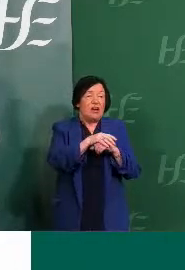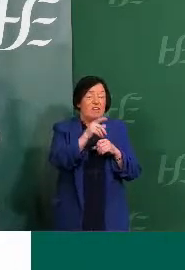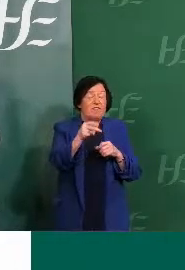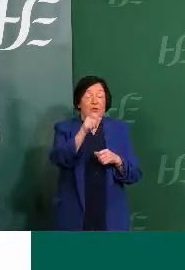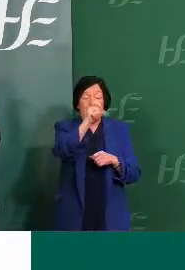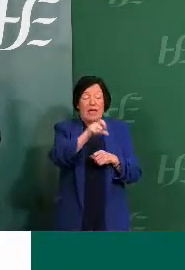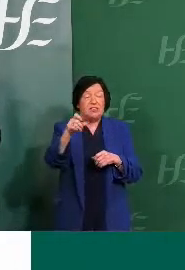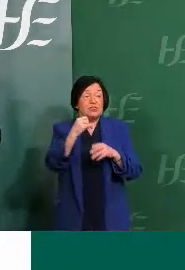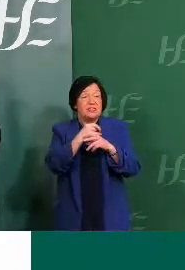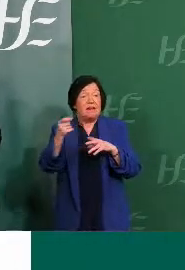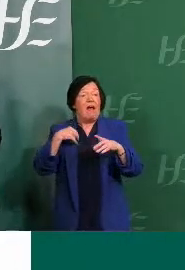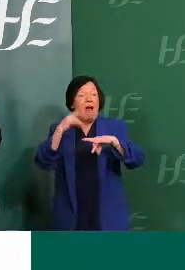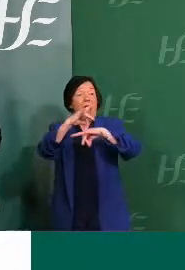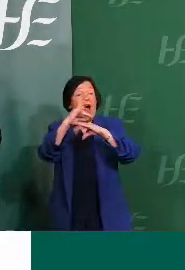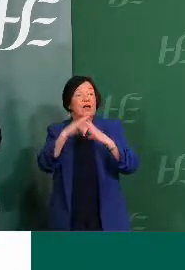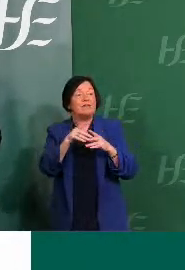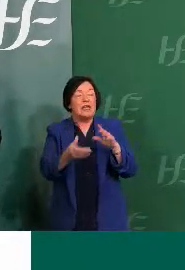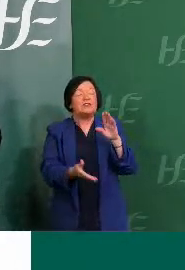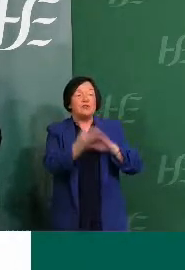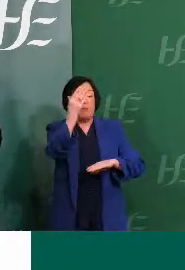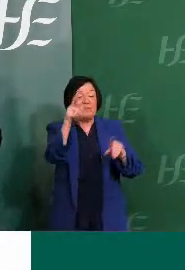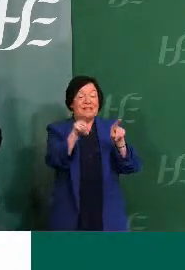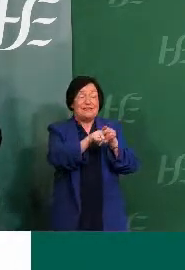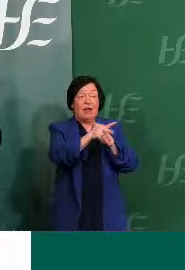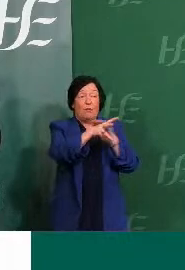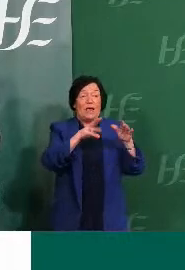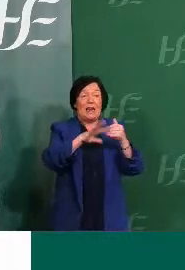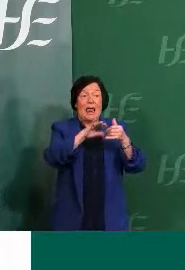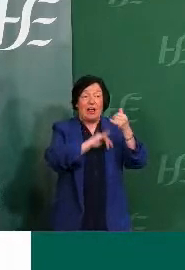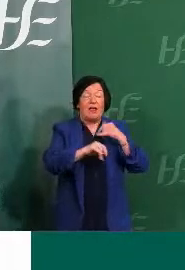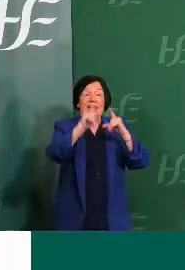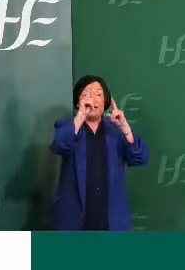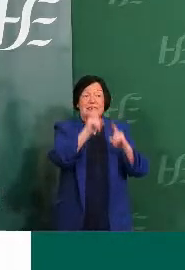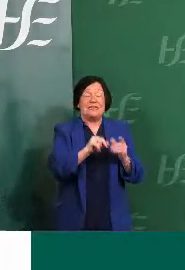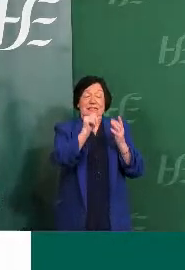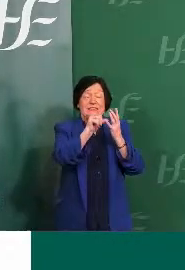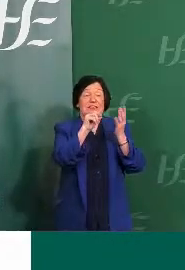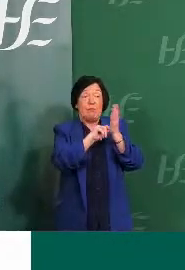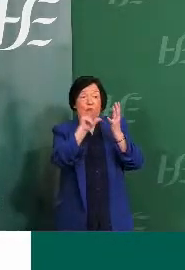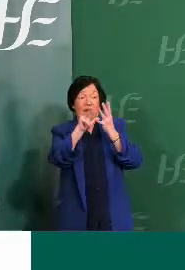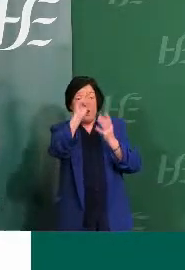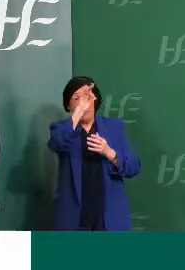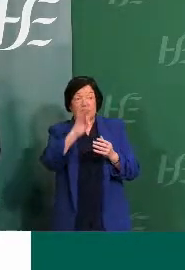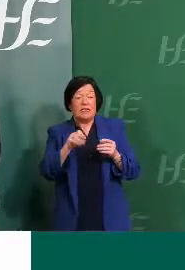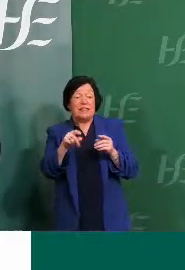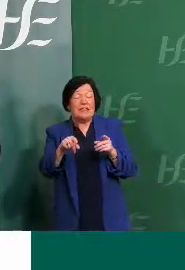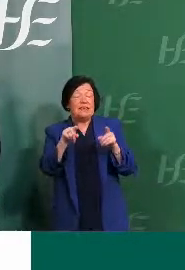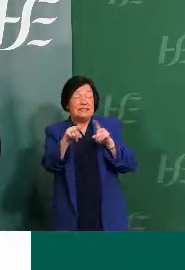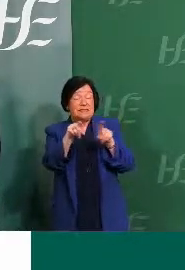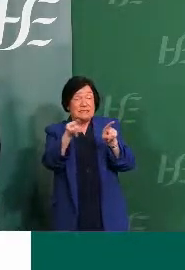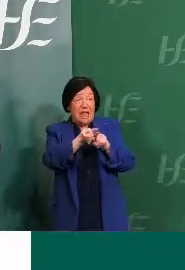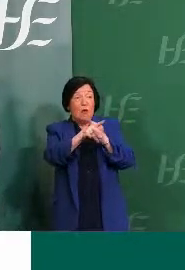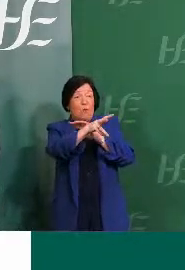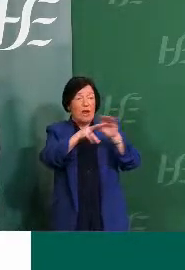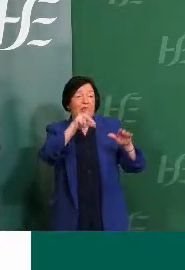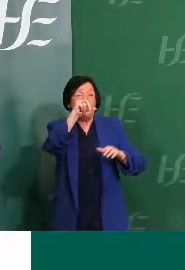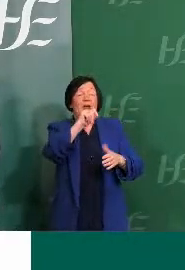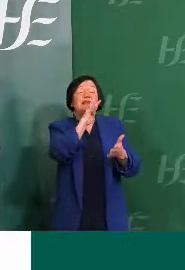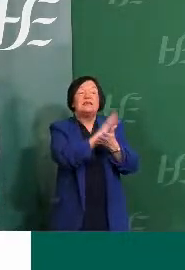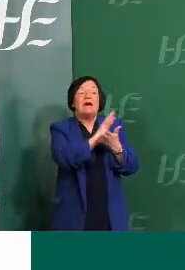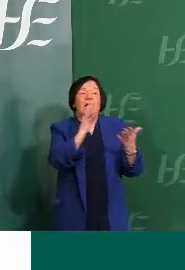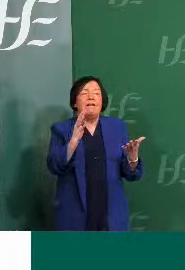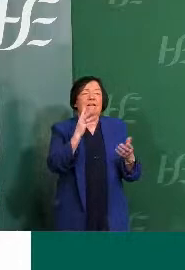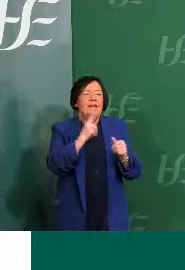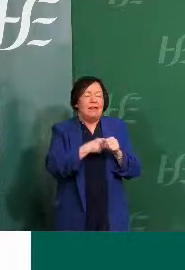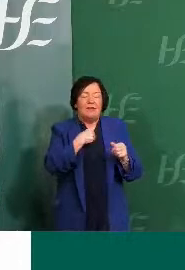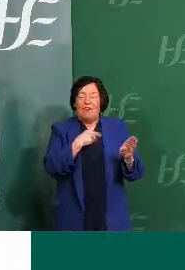within our acute hospitals. That's up on the same week last year and down 50.8% on the same week in 2019. So again,